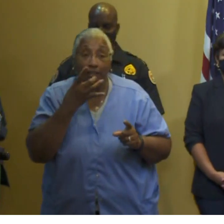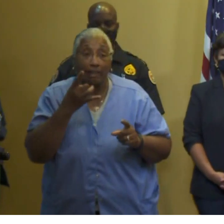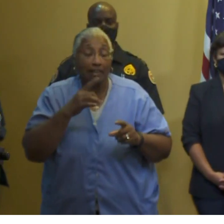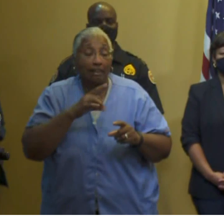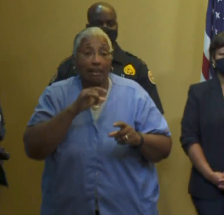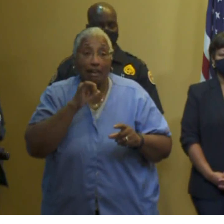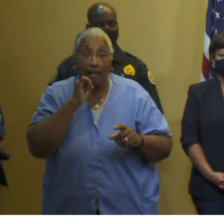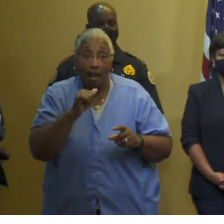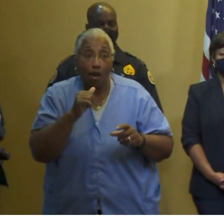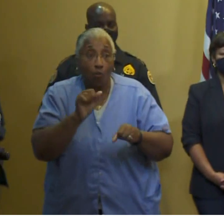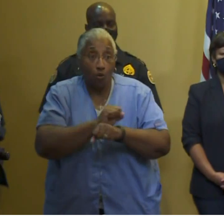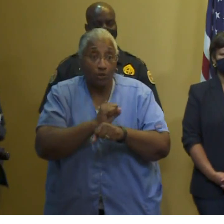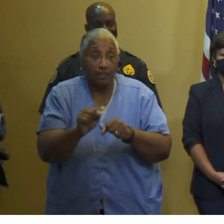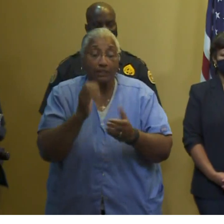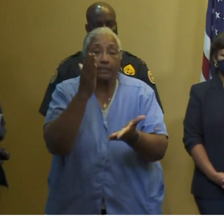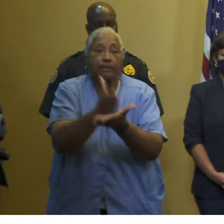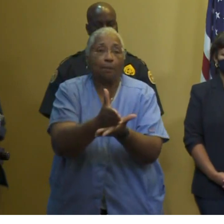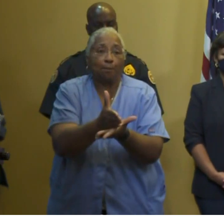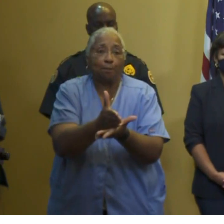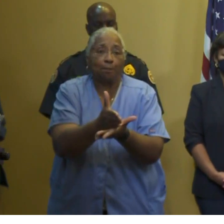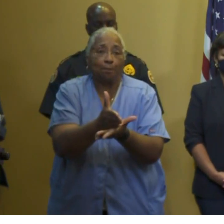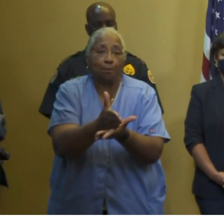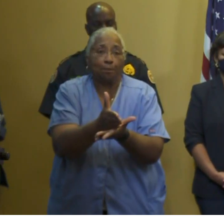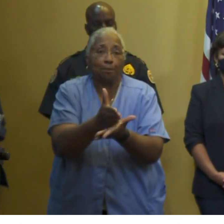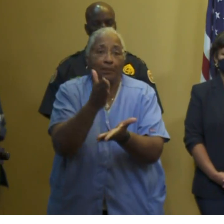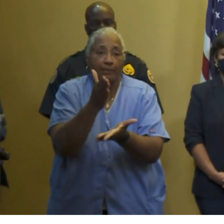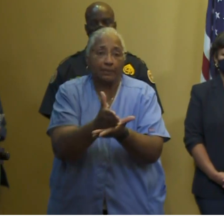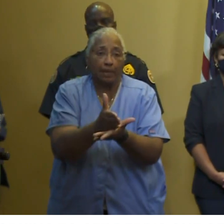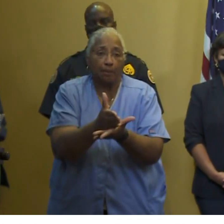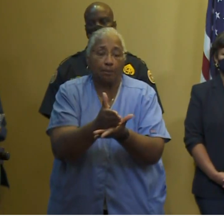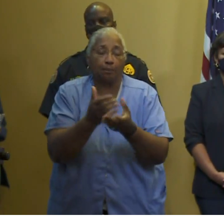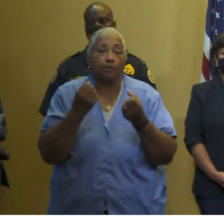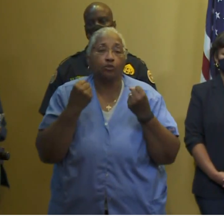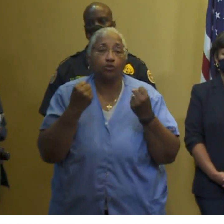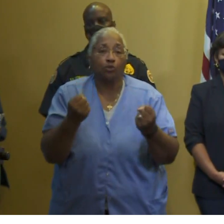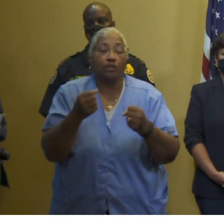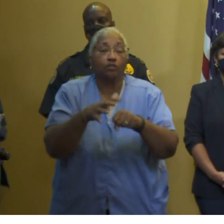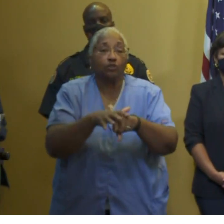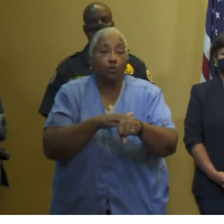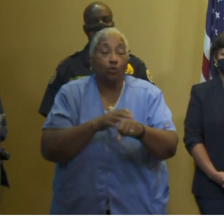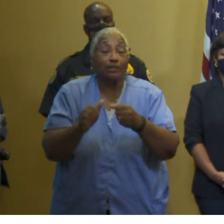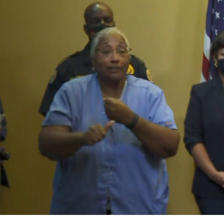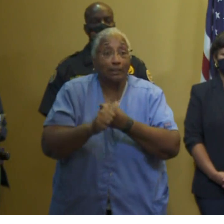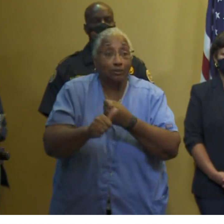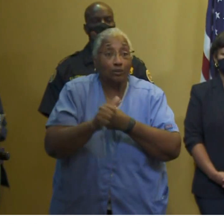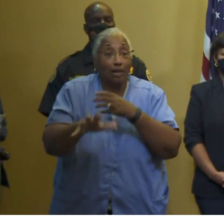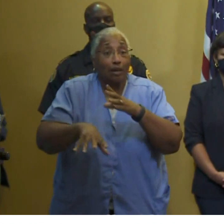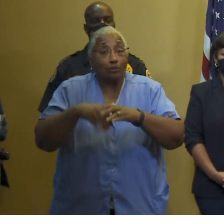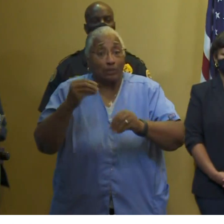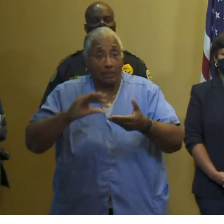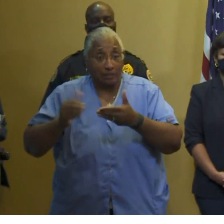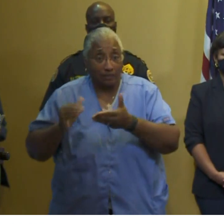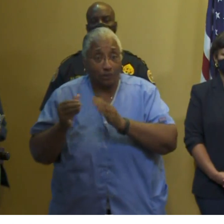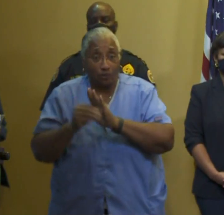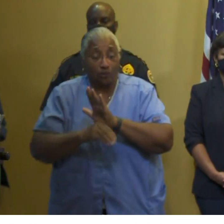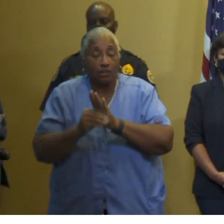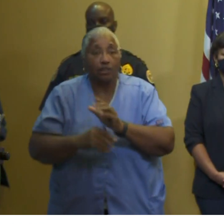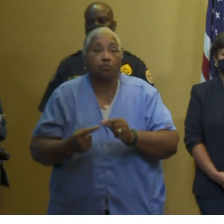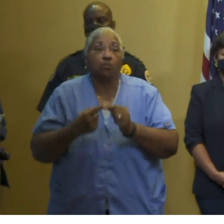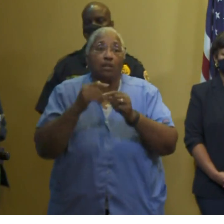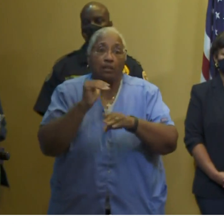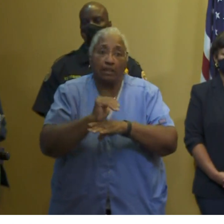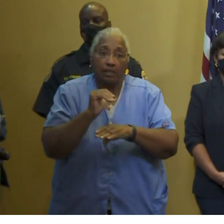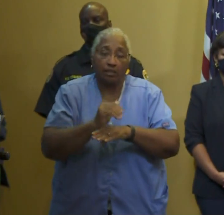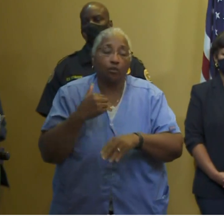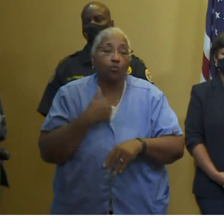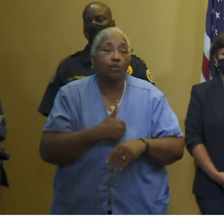sign. Stop. Drive slowly. It is a very dangerous place out there in our city, particularly at nighttime. And we have